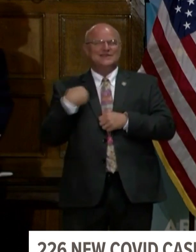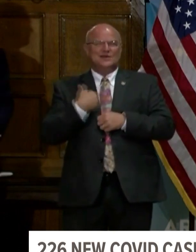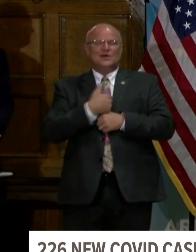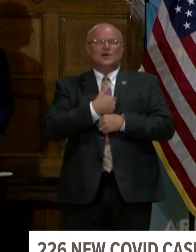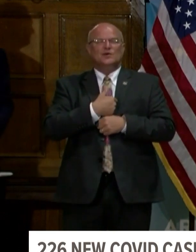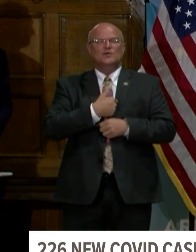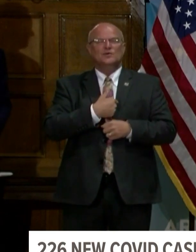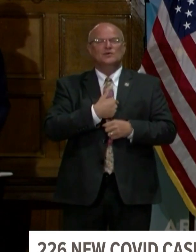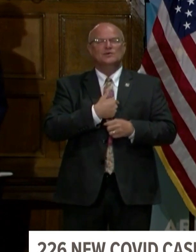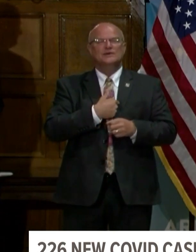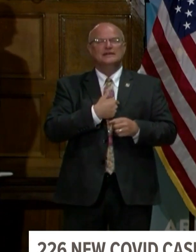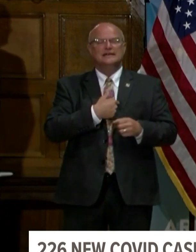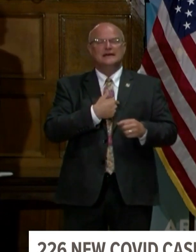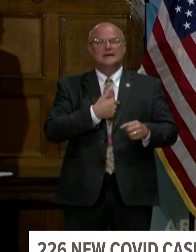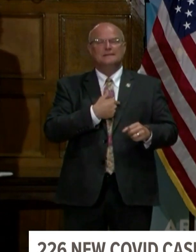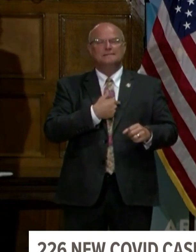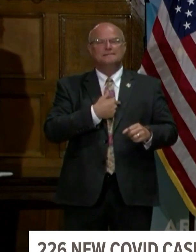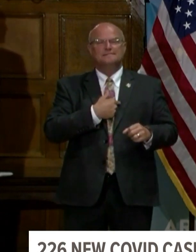have